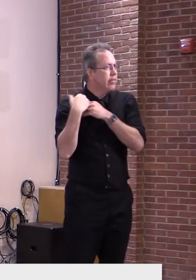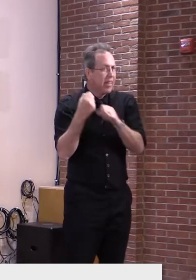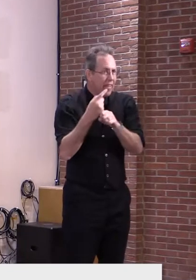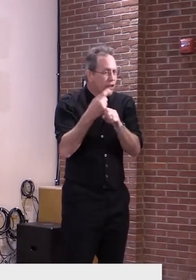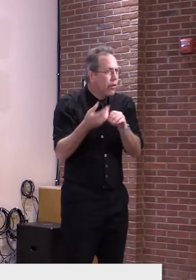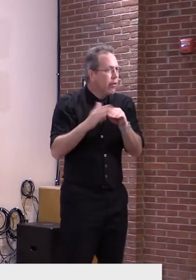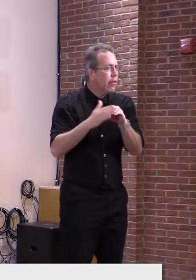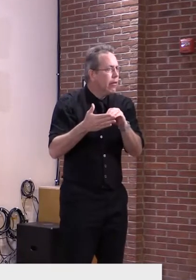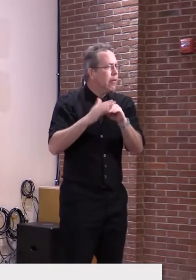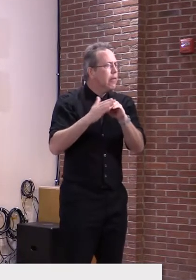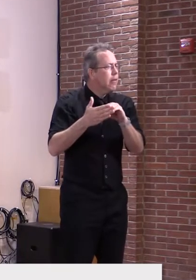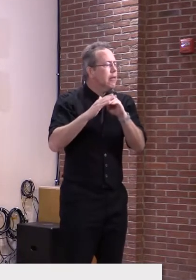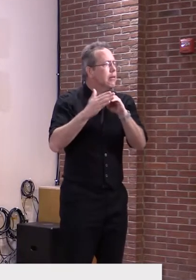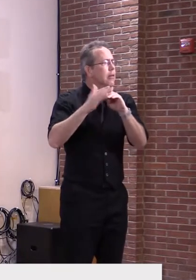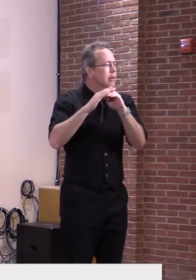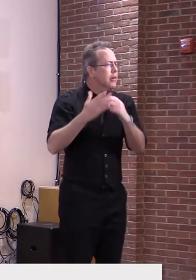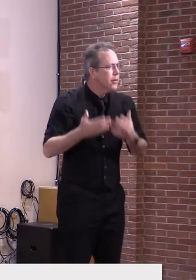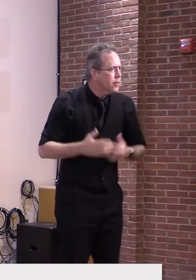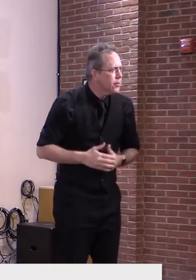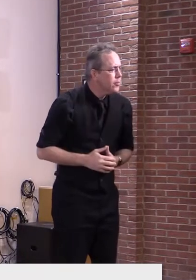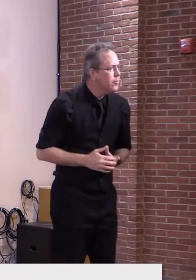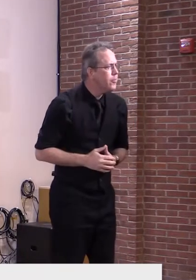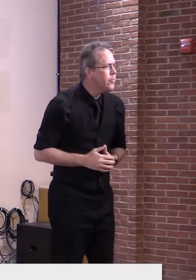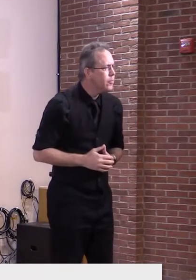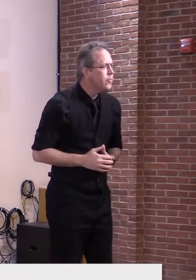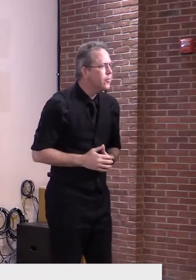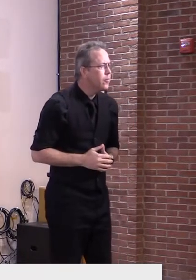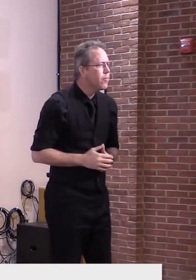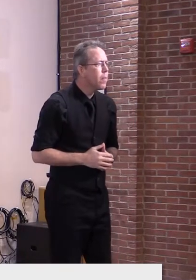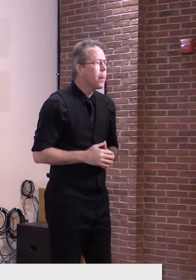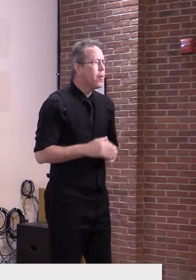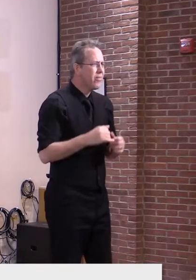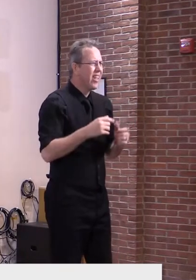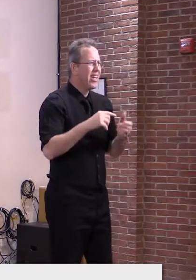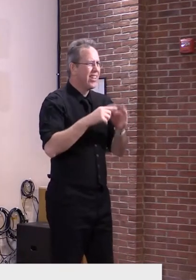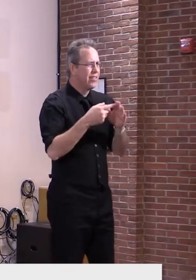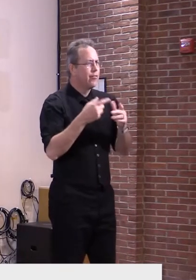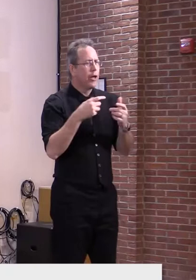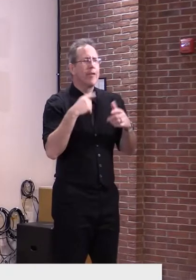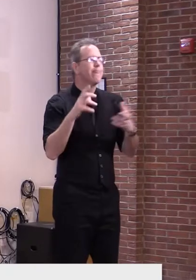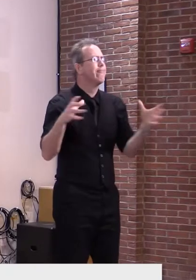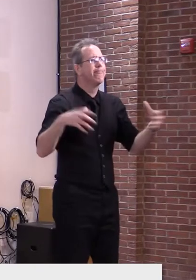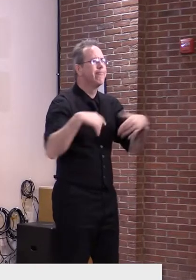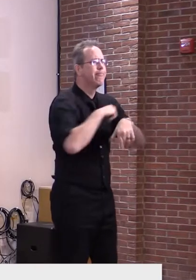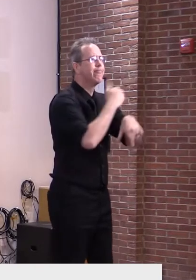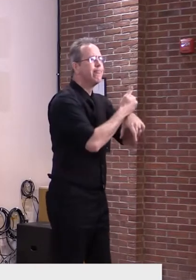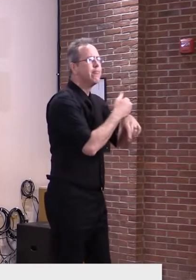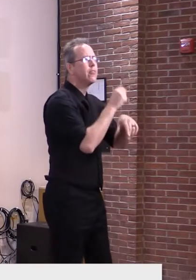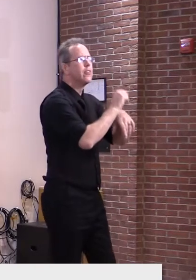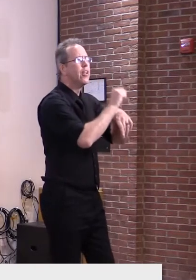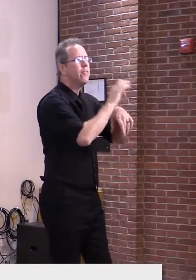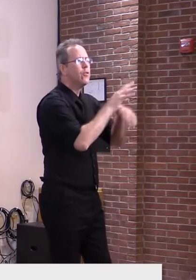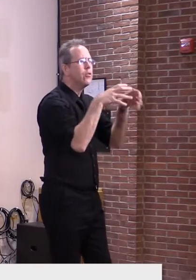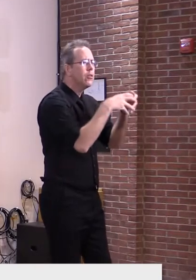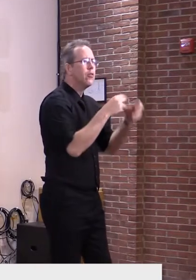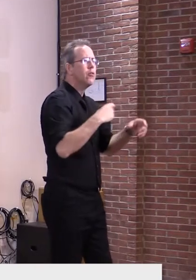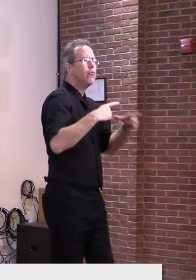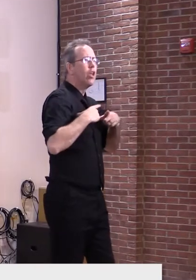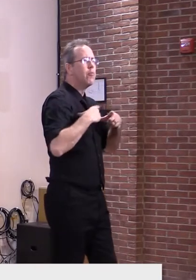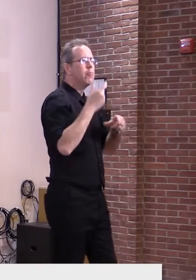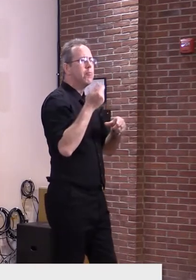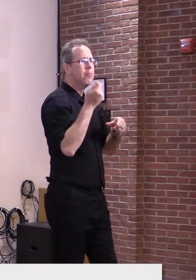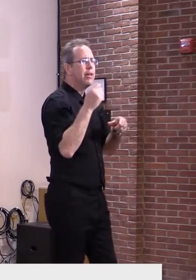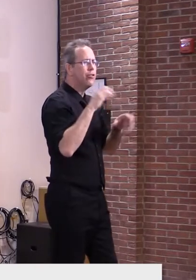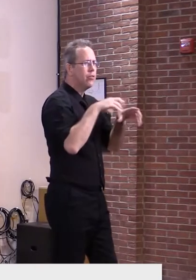really, that started the pension task force, basically. That was the genesis. So that's an